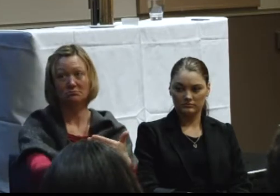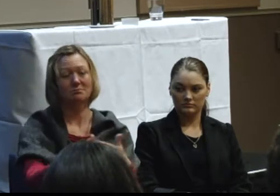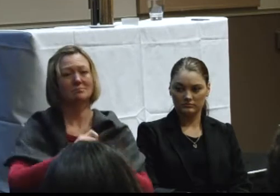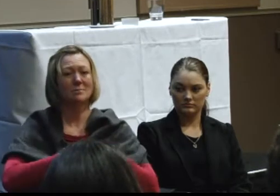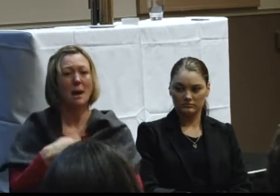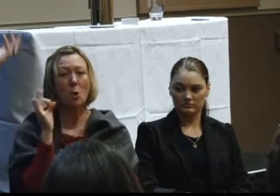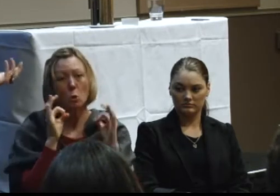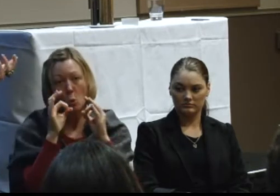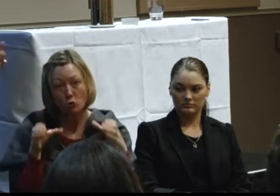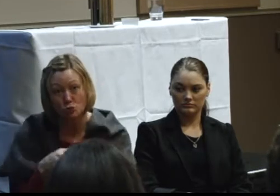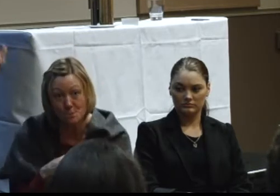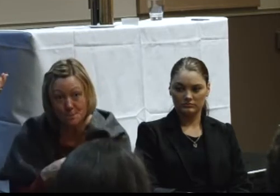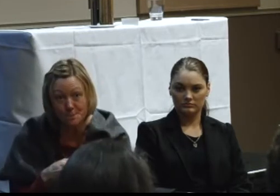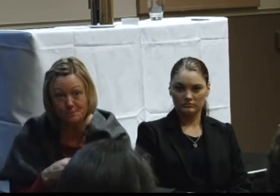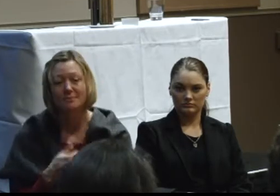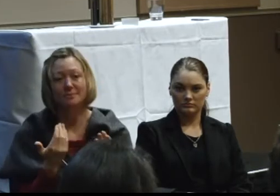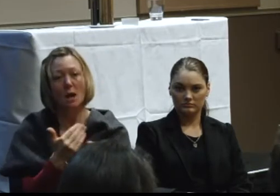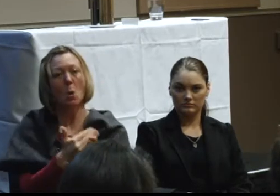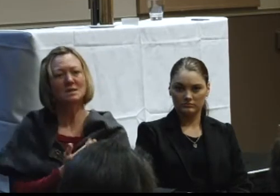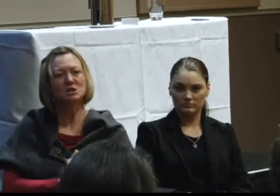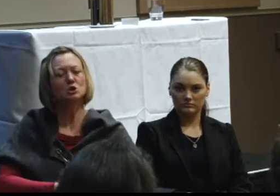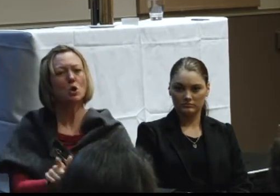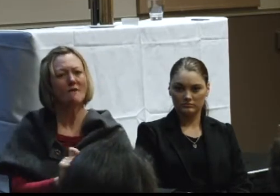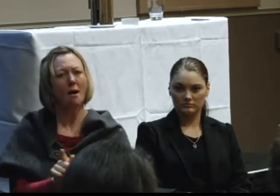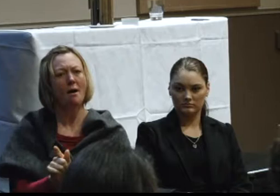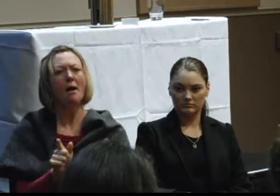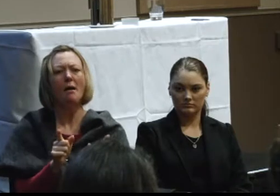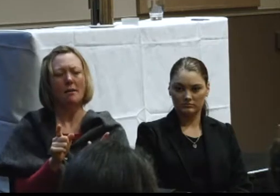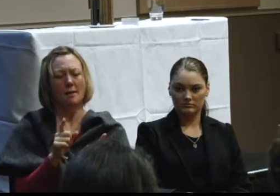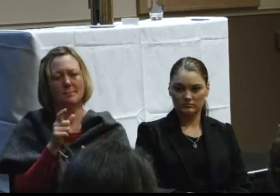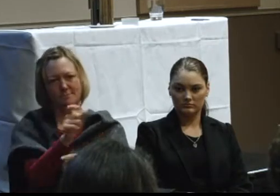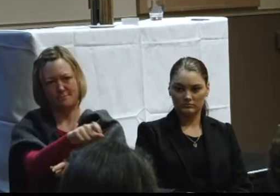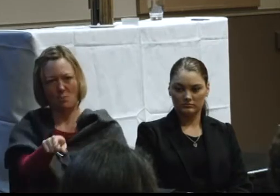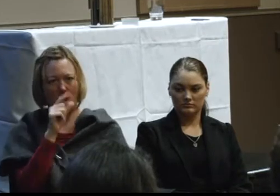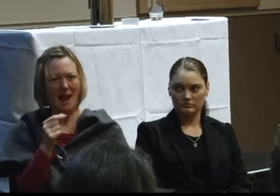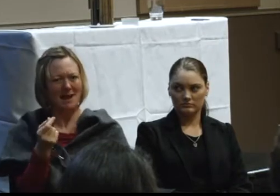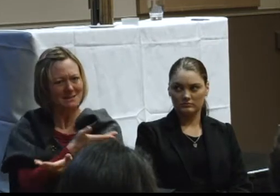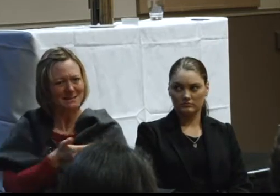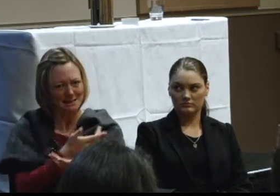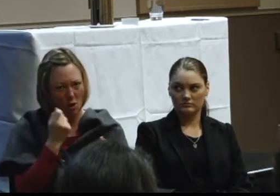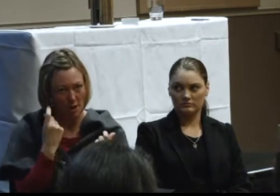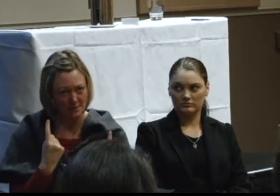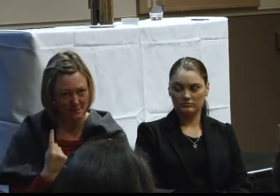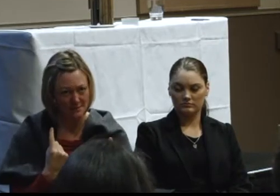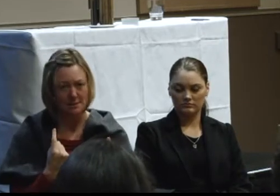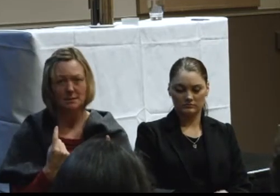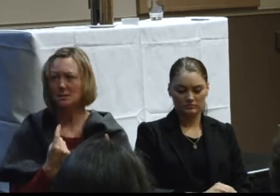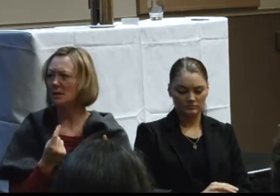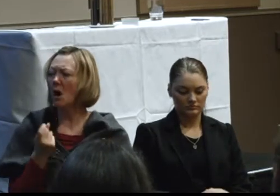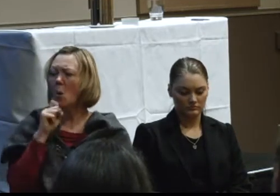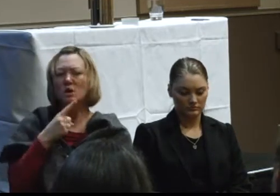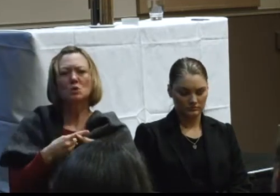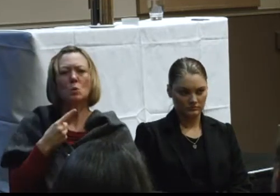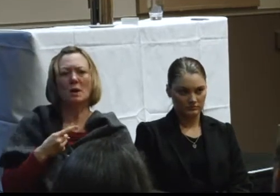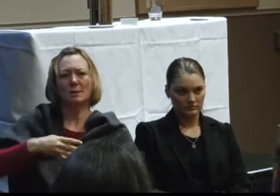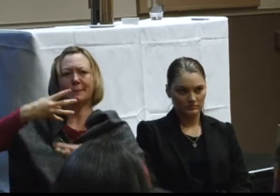Google group where there's now a listserv where people can discuss the ideas. And we're about to, there's been, if I'll quickly just